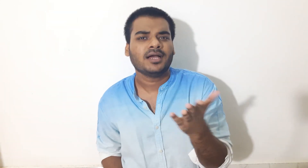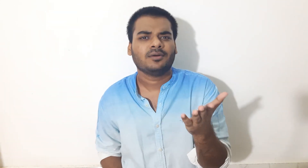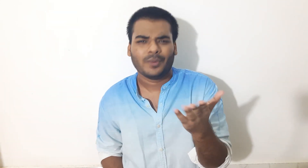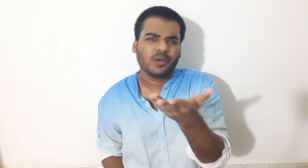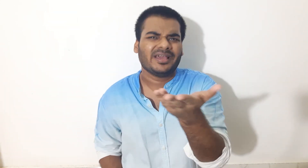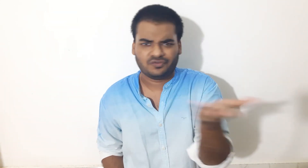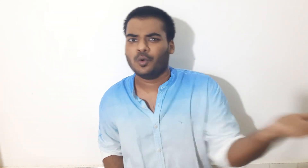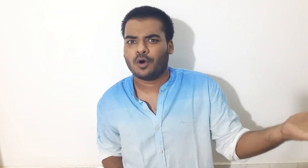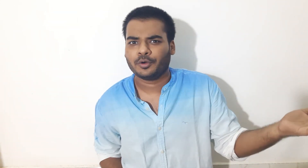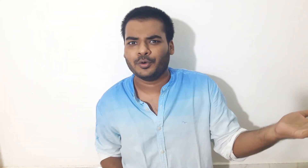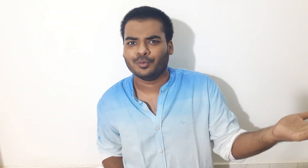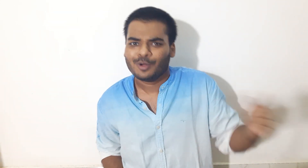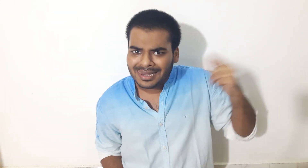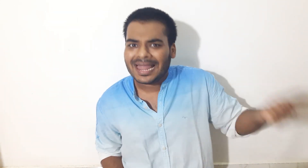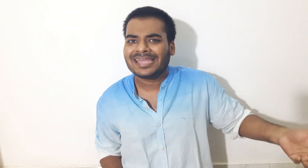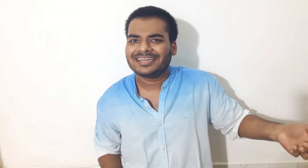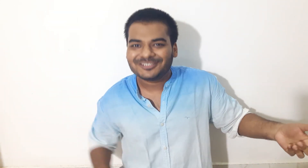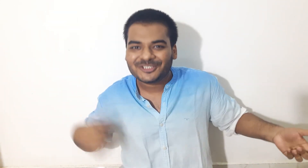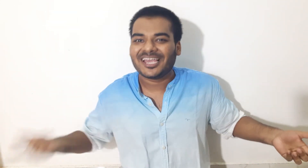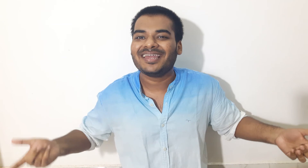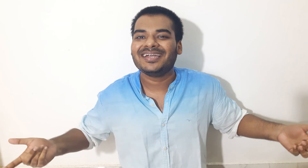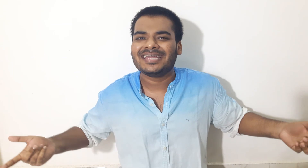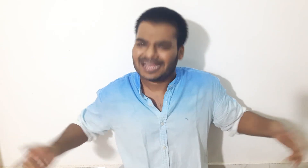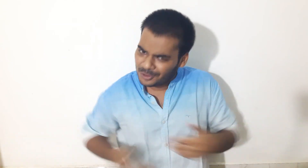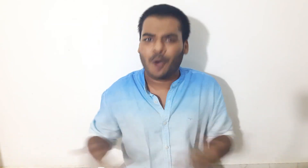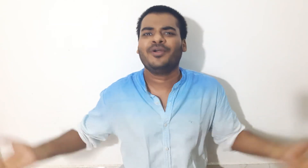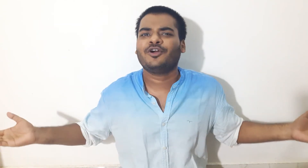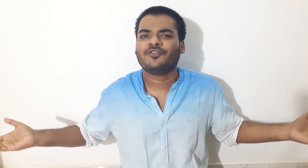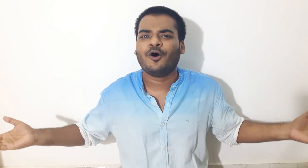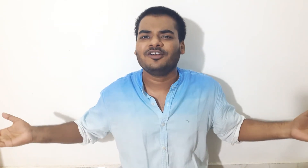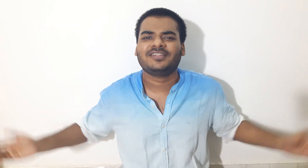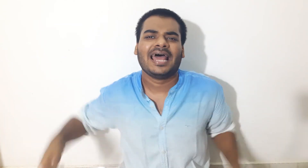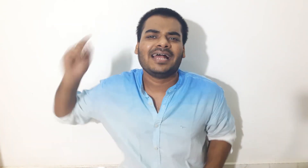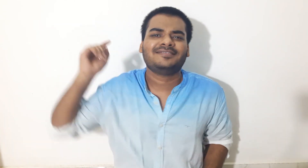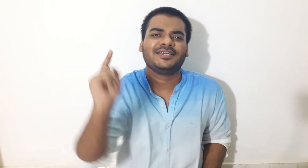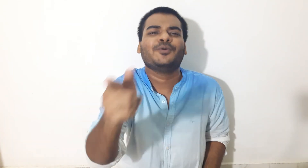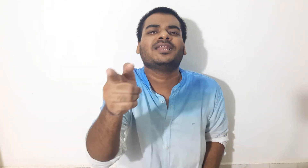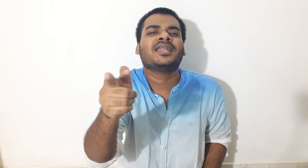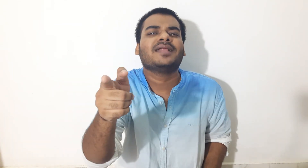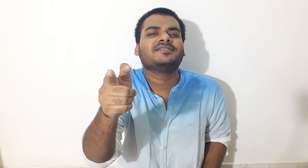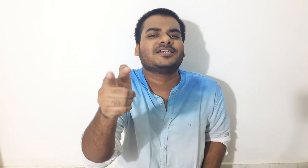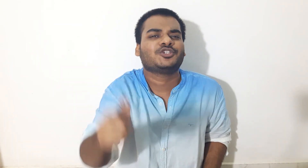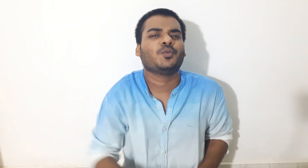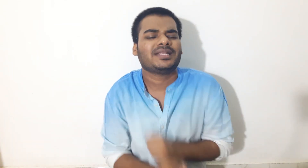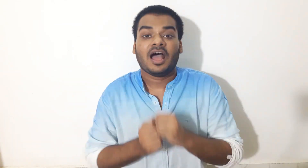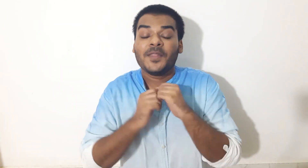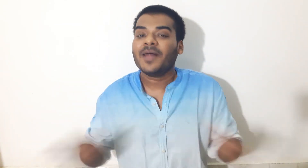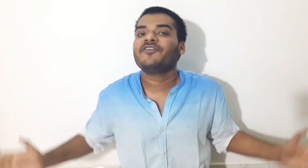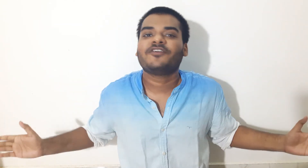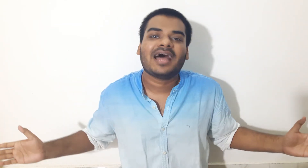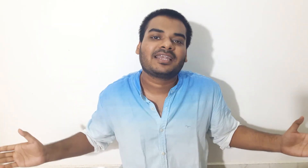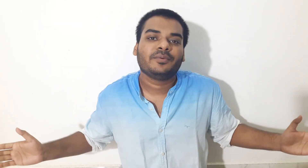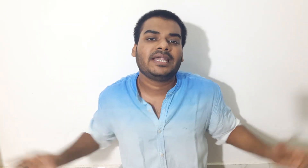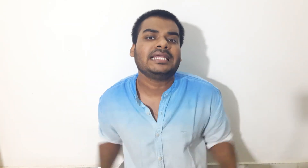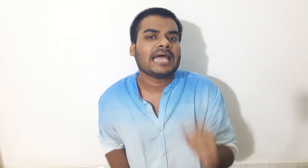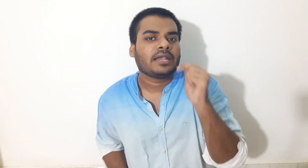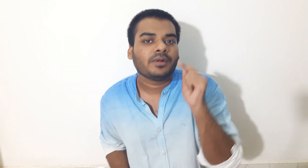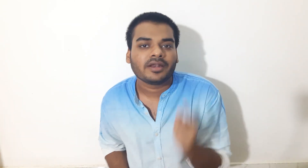well, you guys know what to do. Like it, share it, comment your thoughts, and I'll see you in another session with another fun activity that will